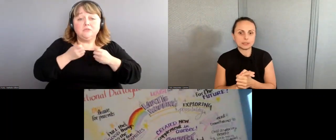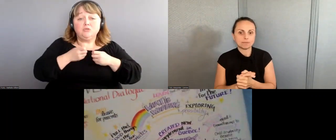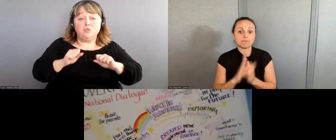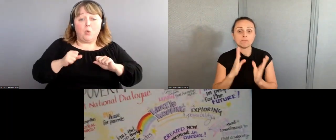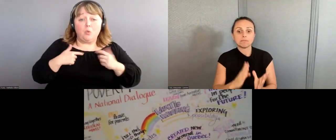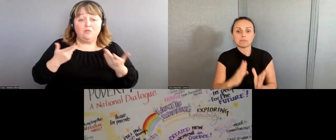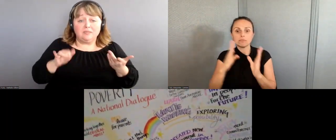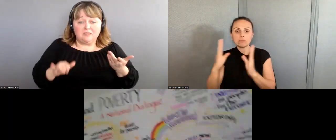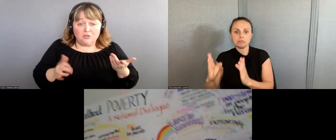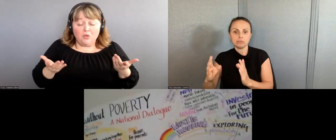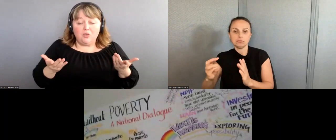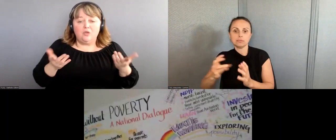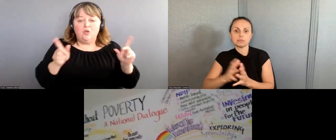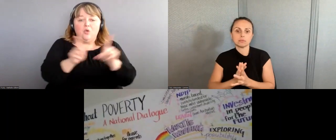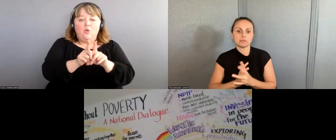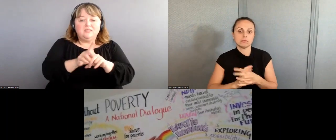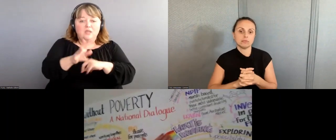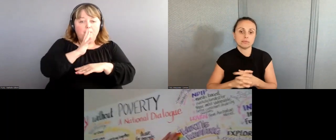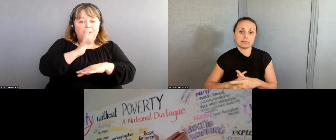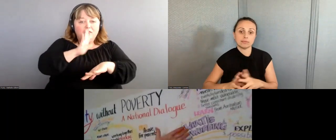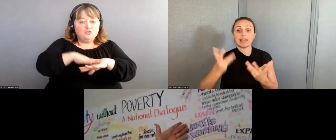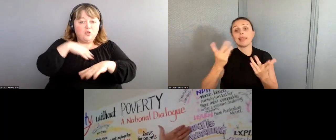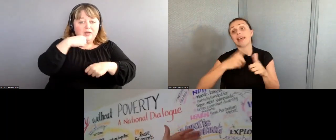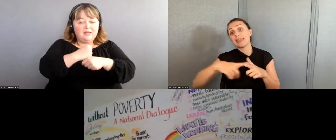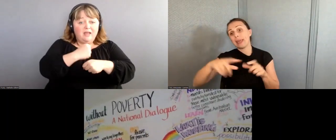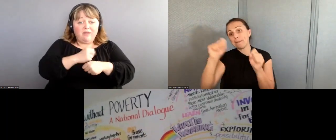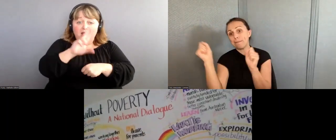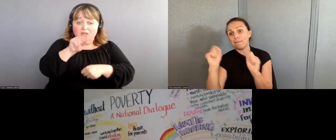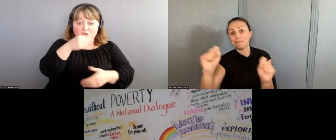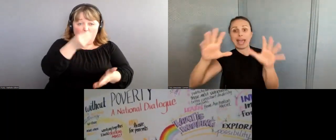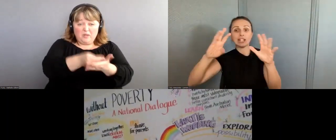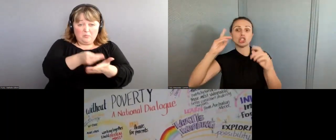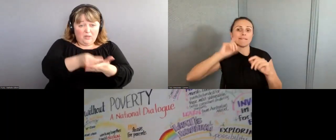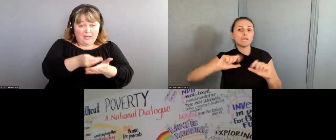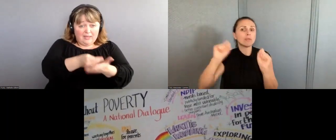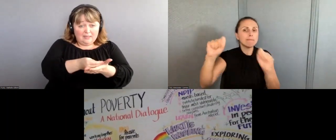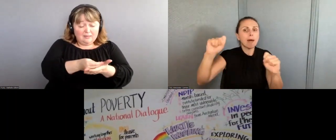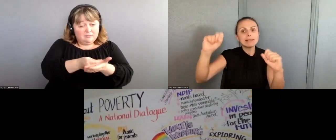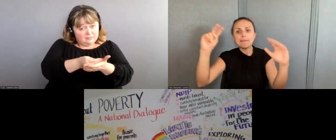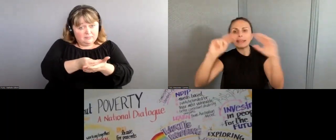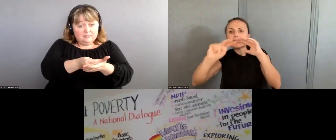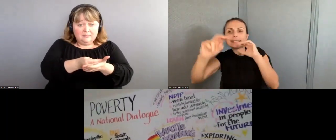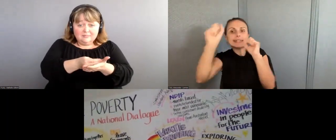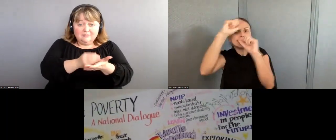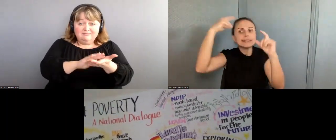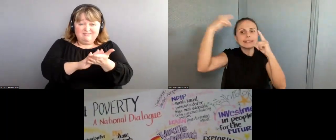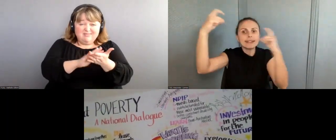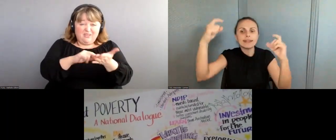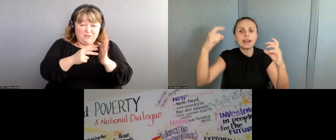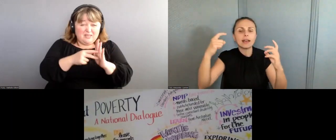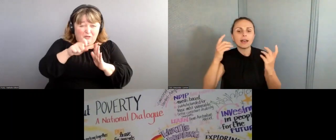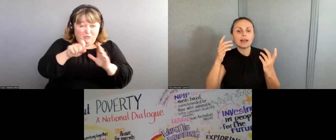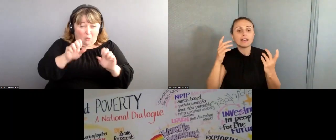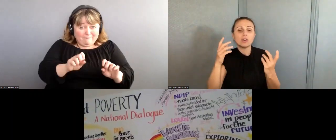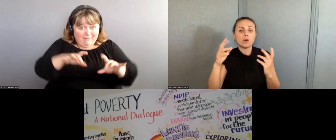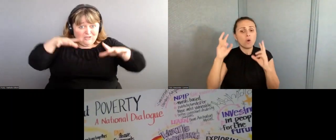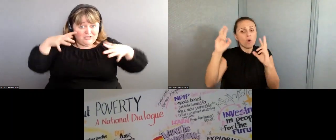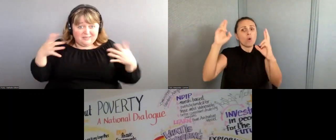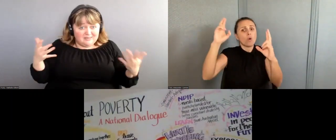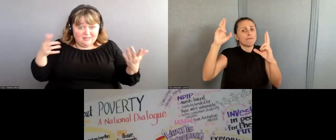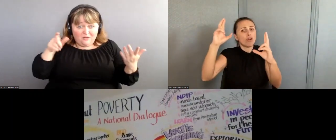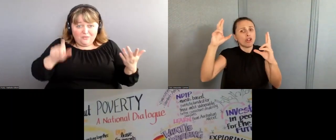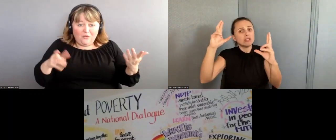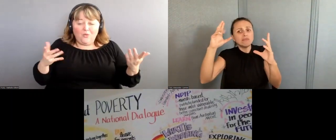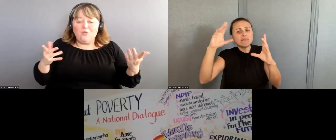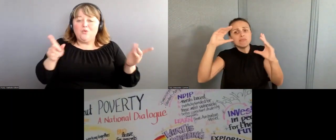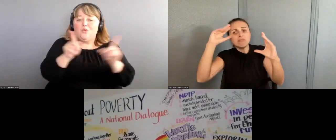us into magic, the magic of possibility and just that hopeful space. It's like,